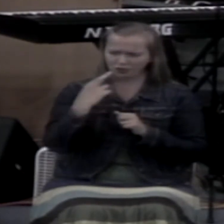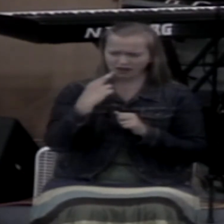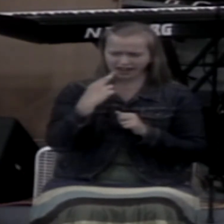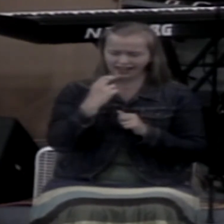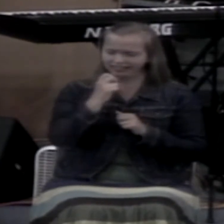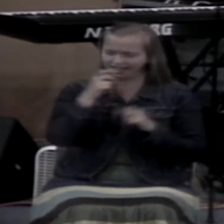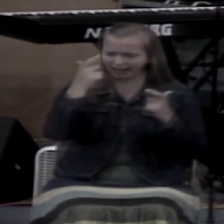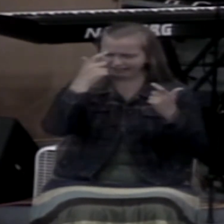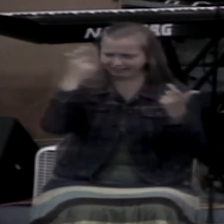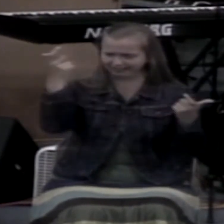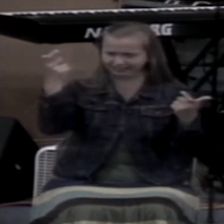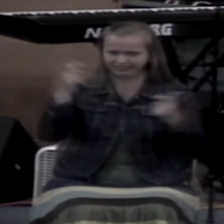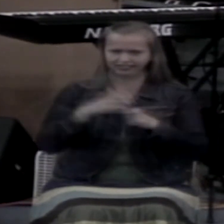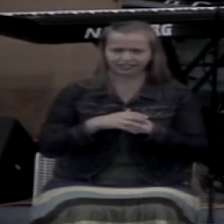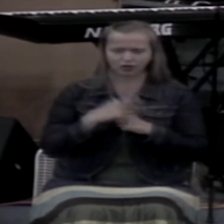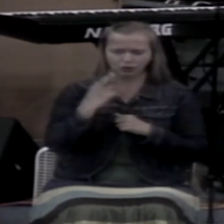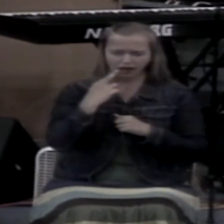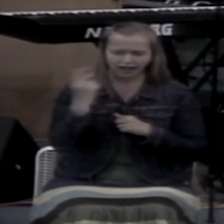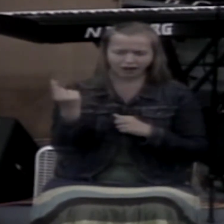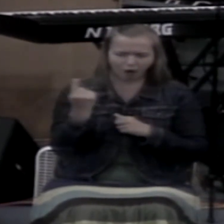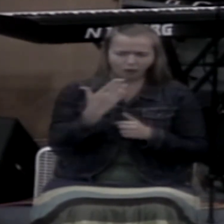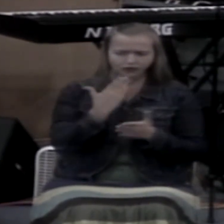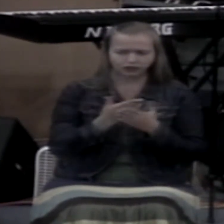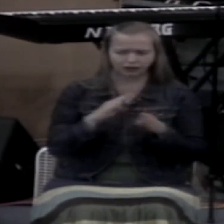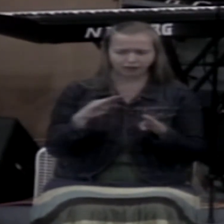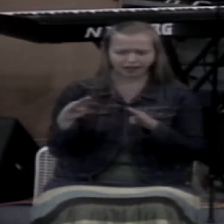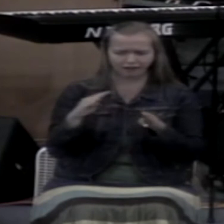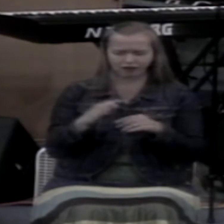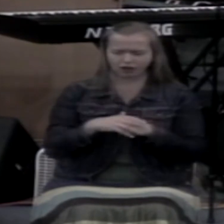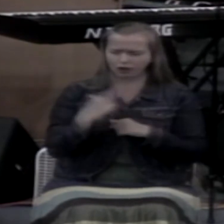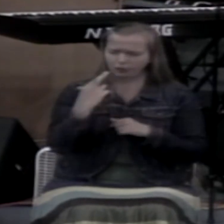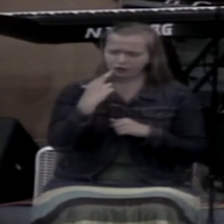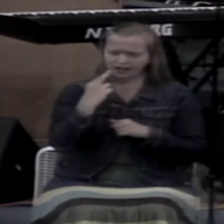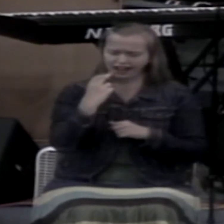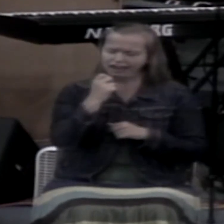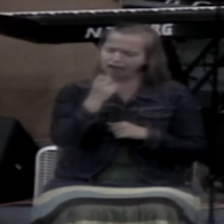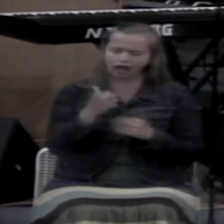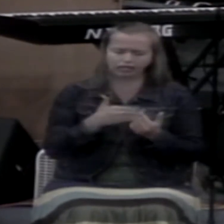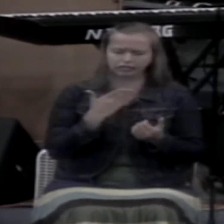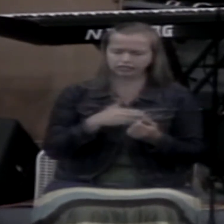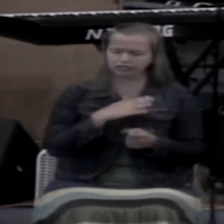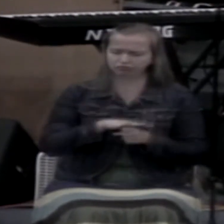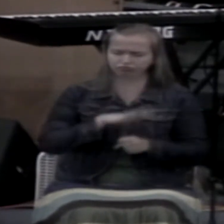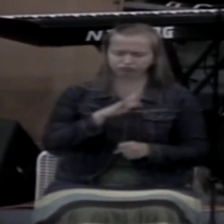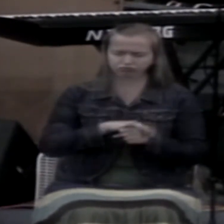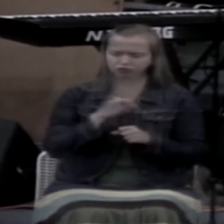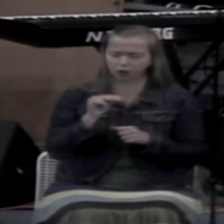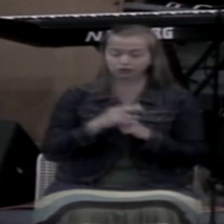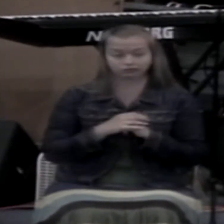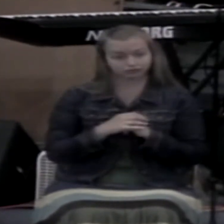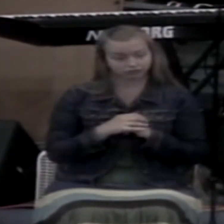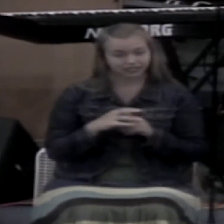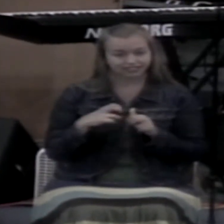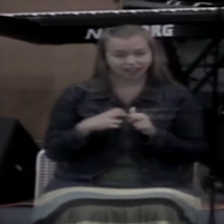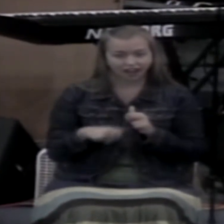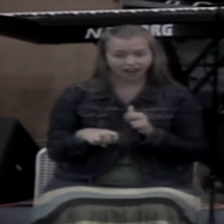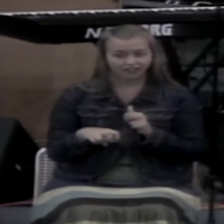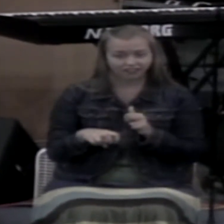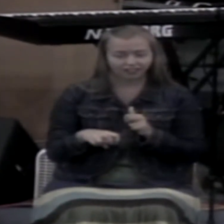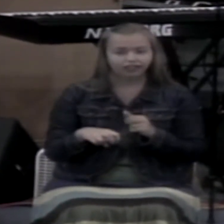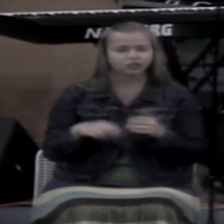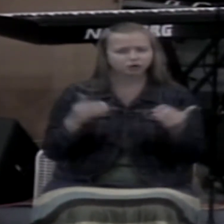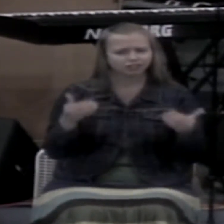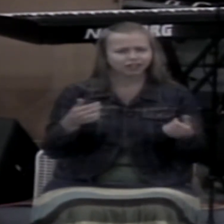evil. He rejoices not in iniquity, but he rejoices in truth. He bears all things. He believes all things. He hopes